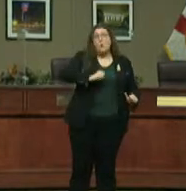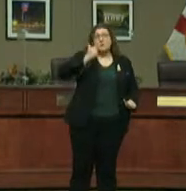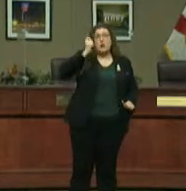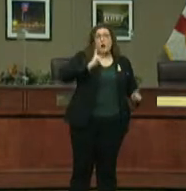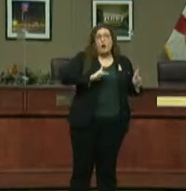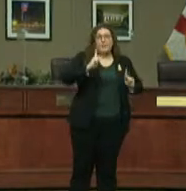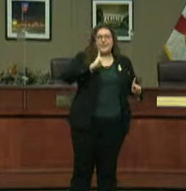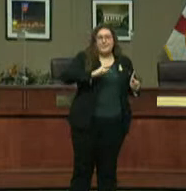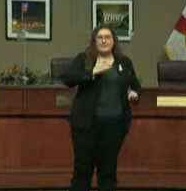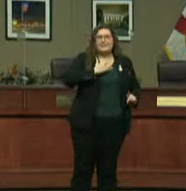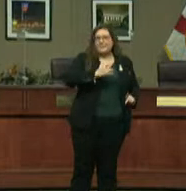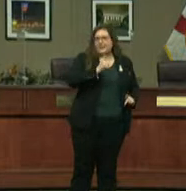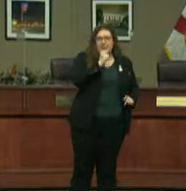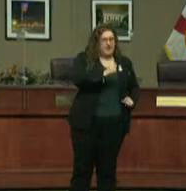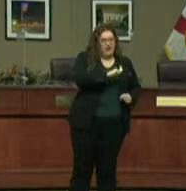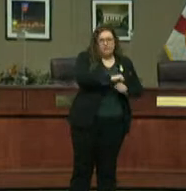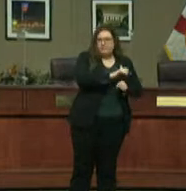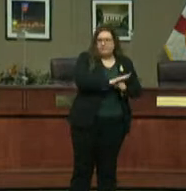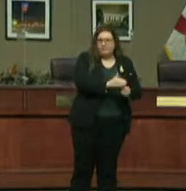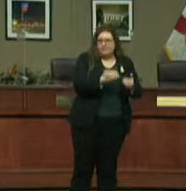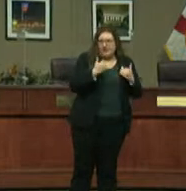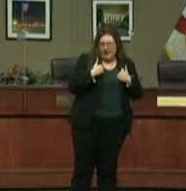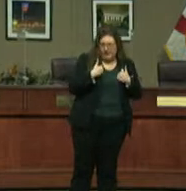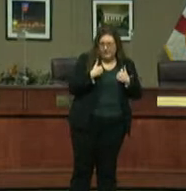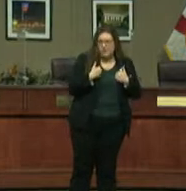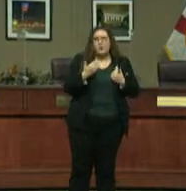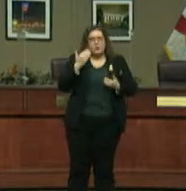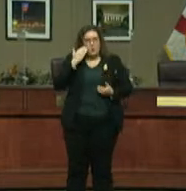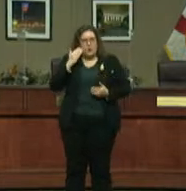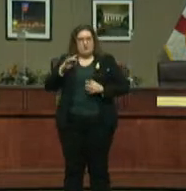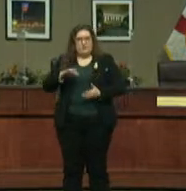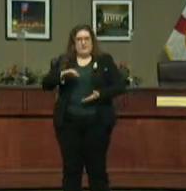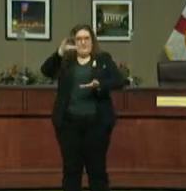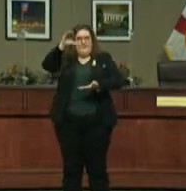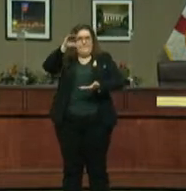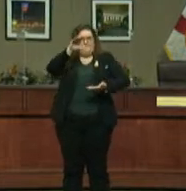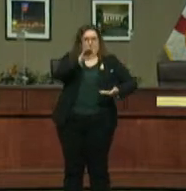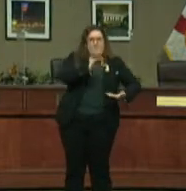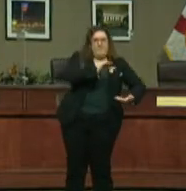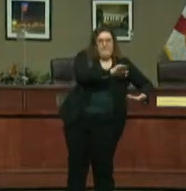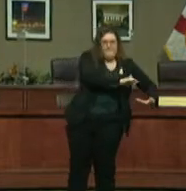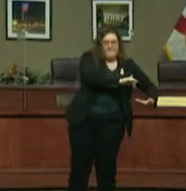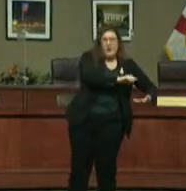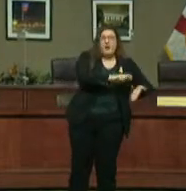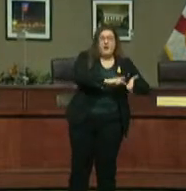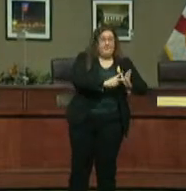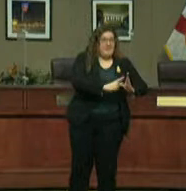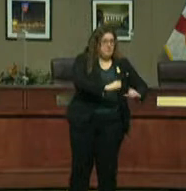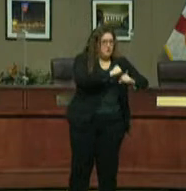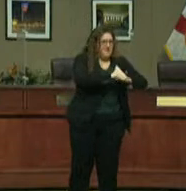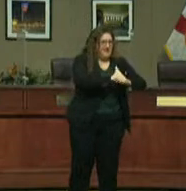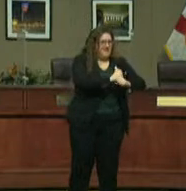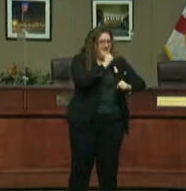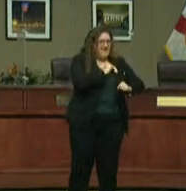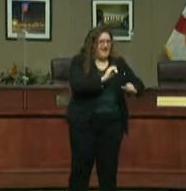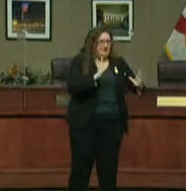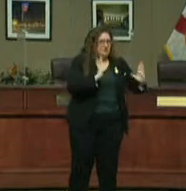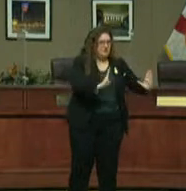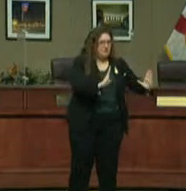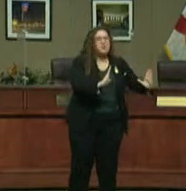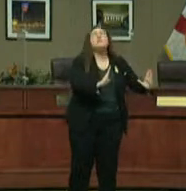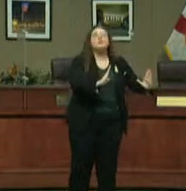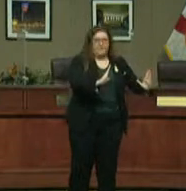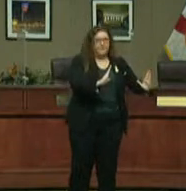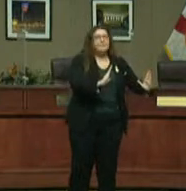to do with the fact, first, we have made a great effort to protect people in this age group, but also this age group is very